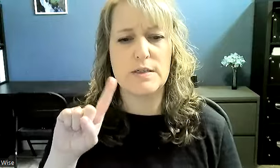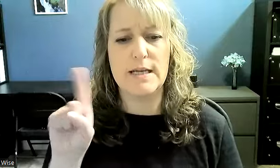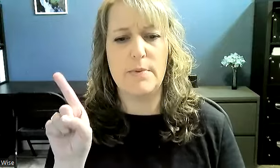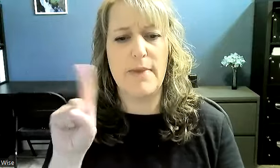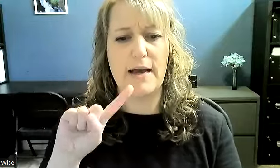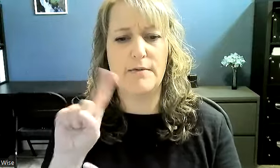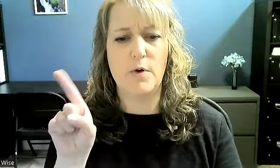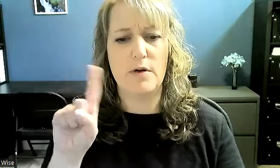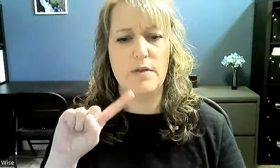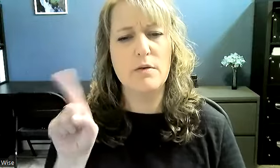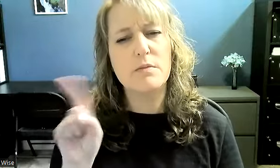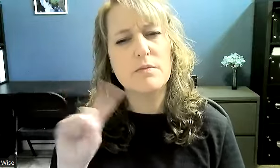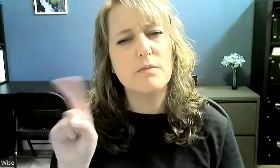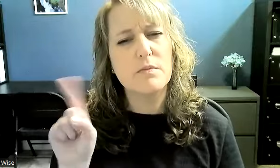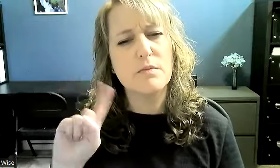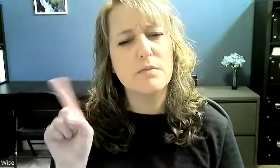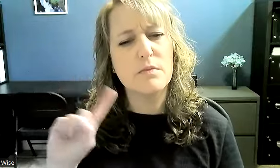tip back and forth.